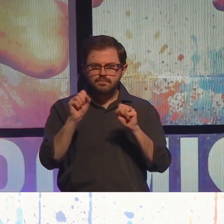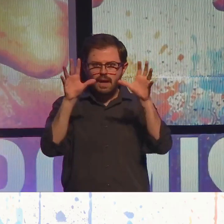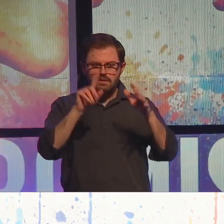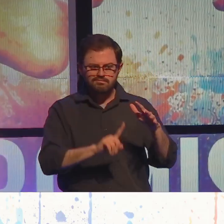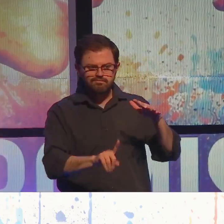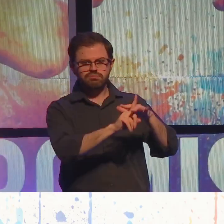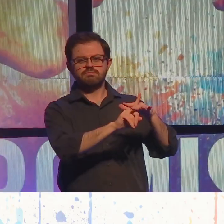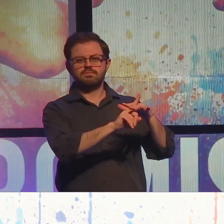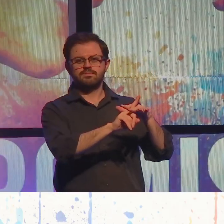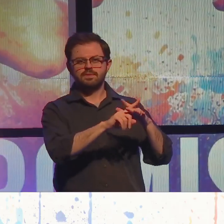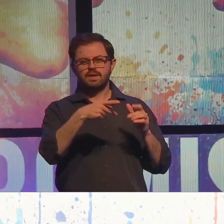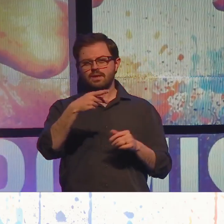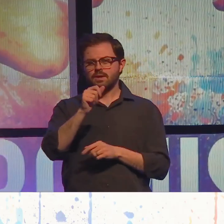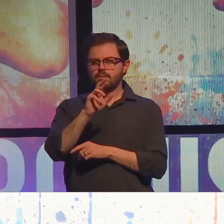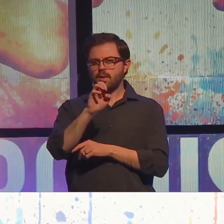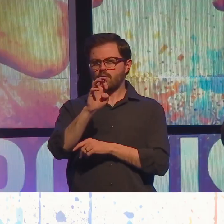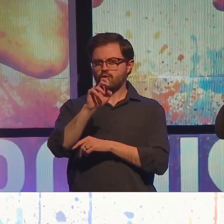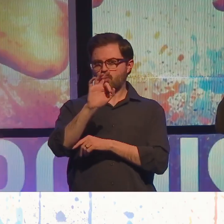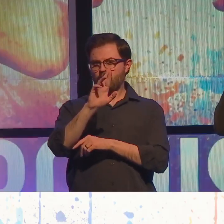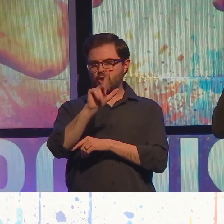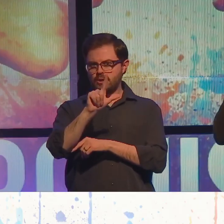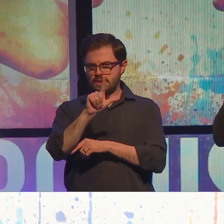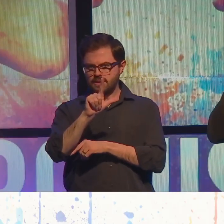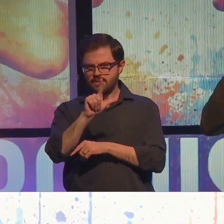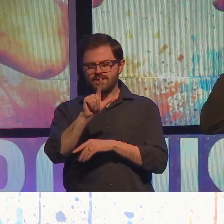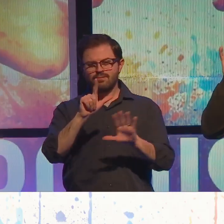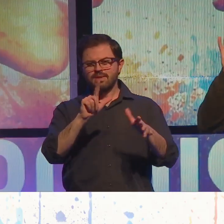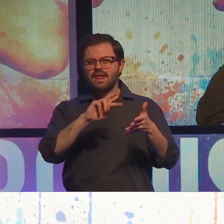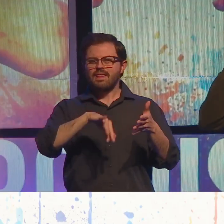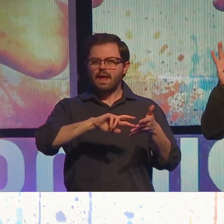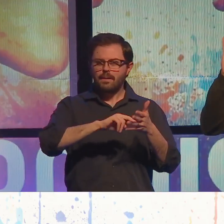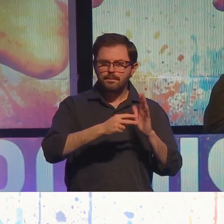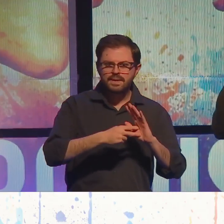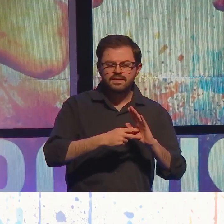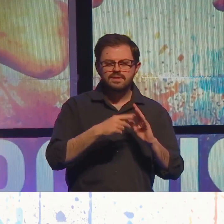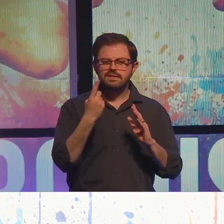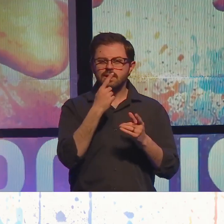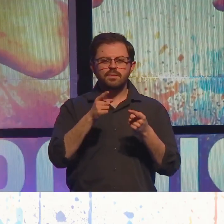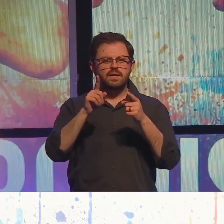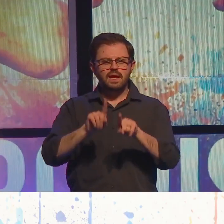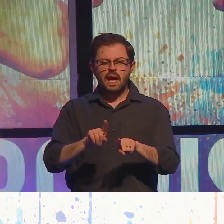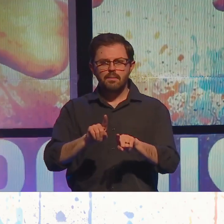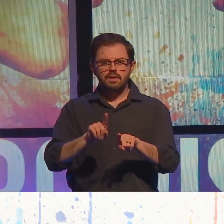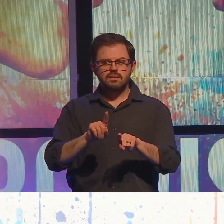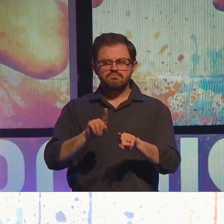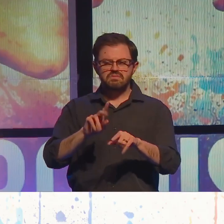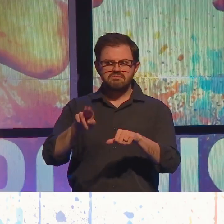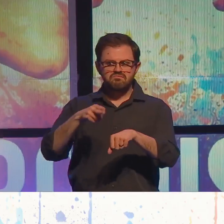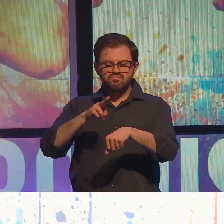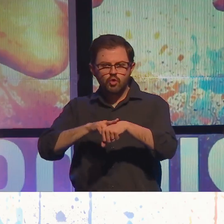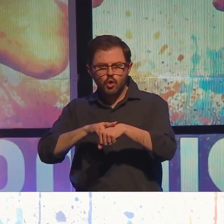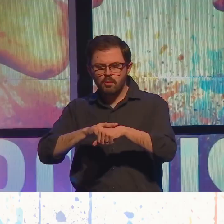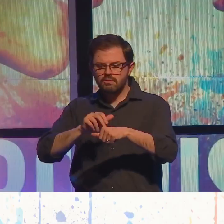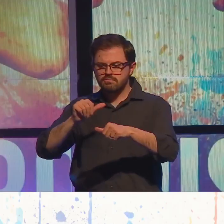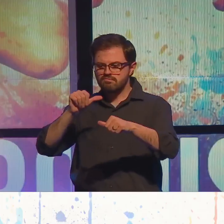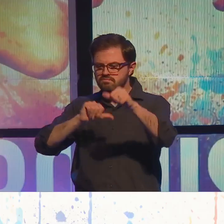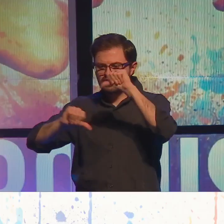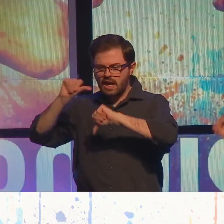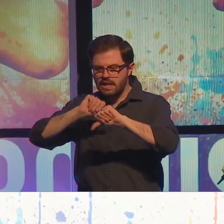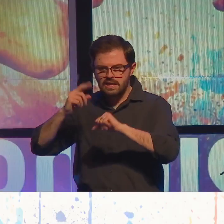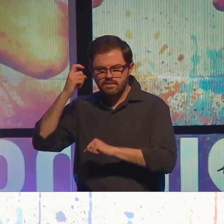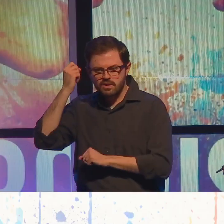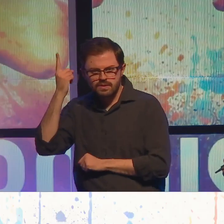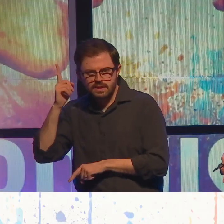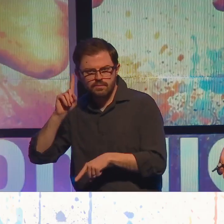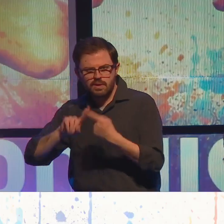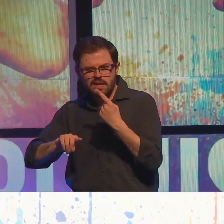means a phenomenon, an event that is beyond the scope of normal scientific understanding, okay? I'm not talking about the